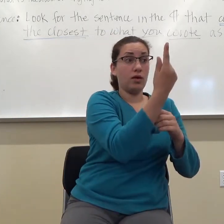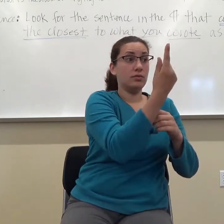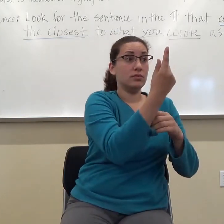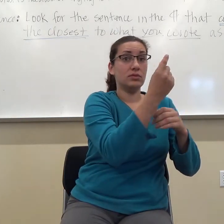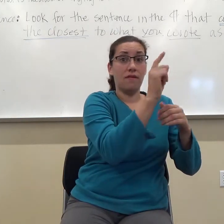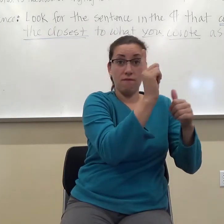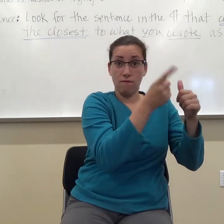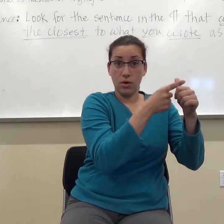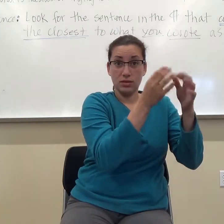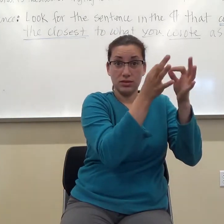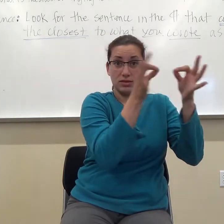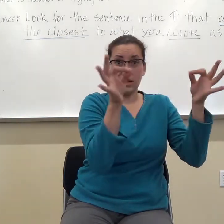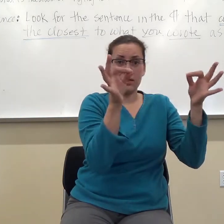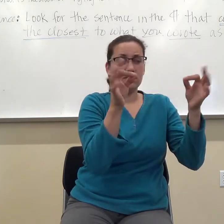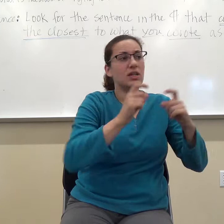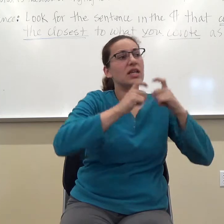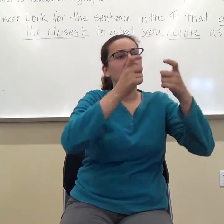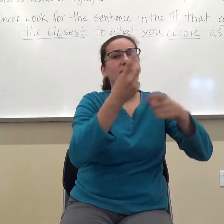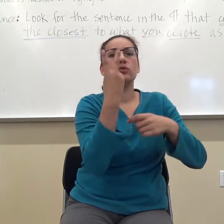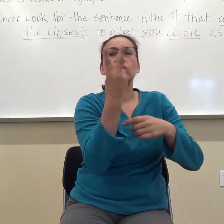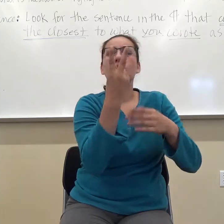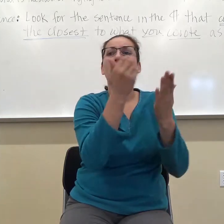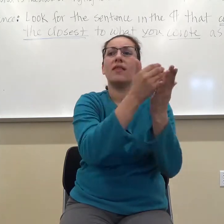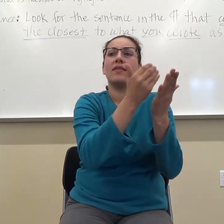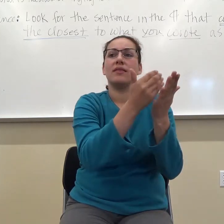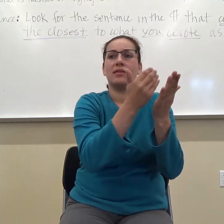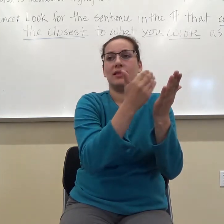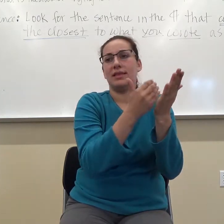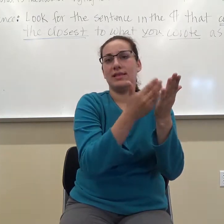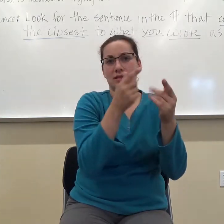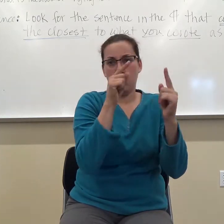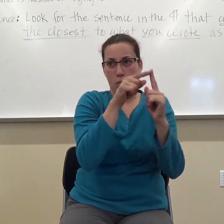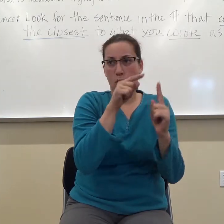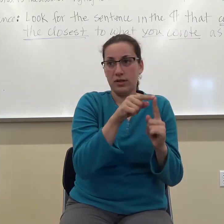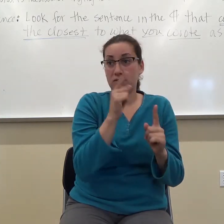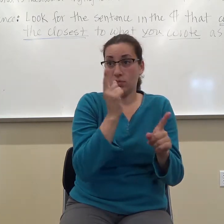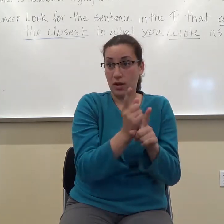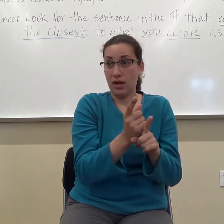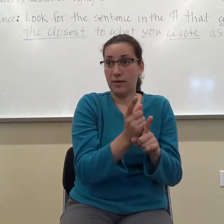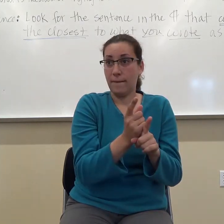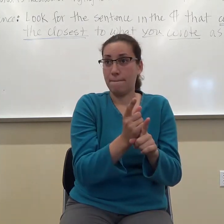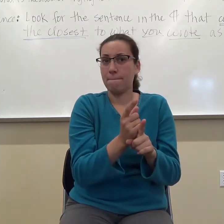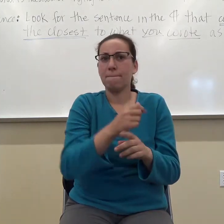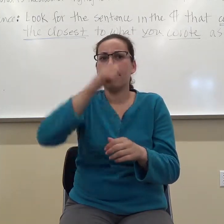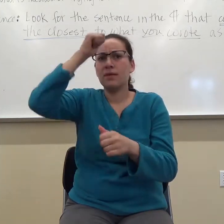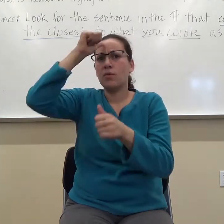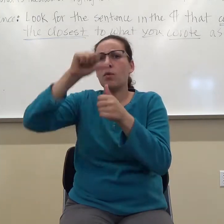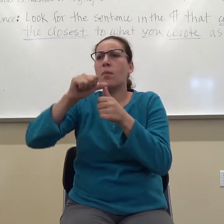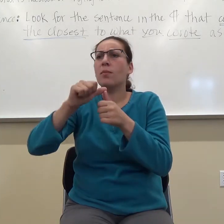list. And sentence 2, remember back to your why we buy